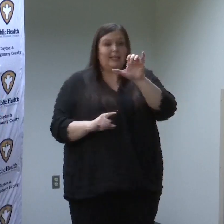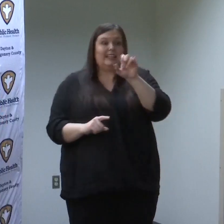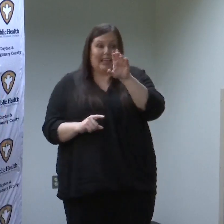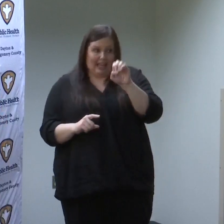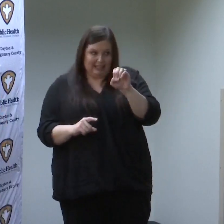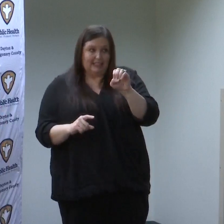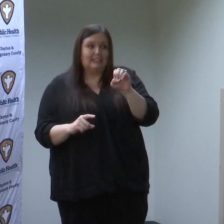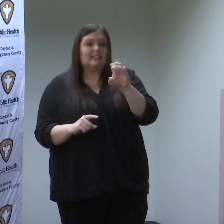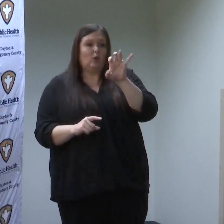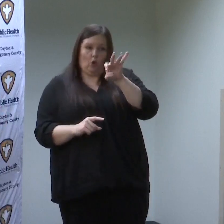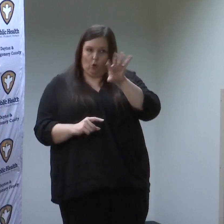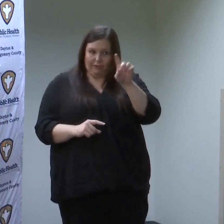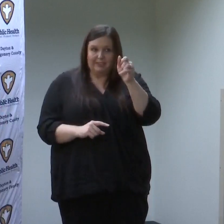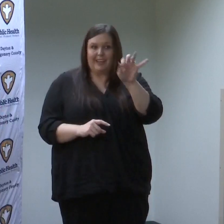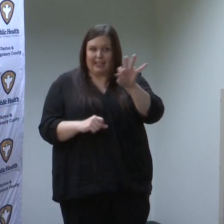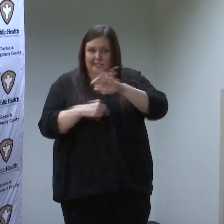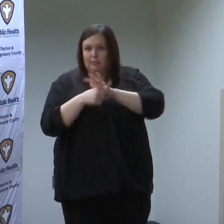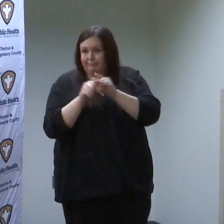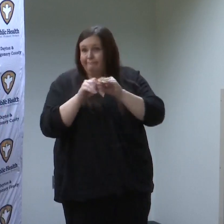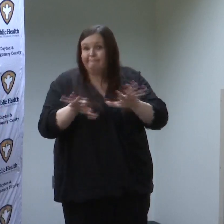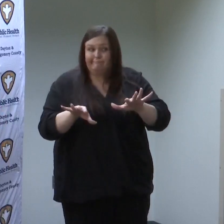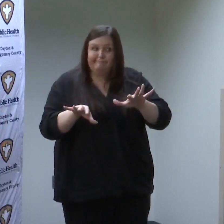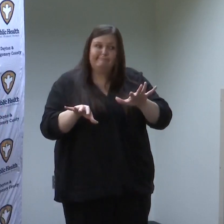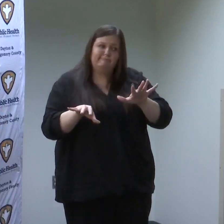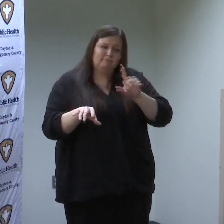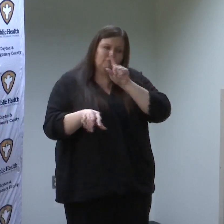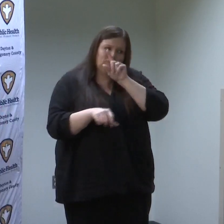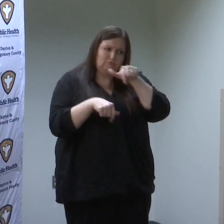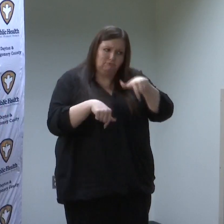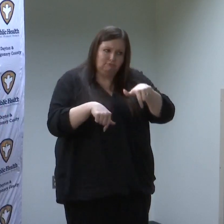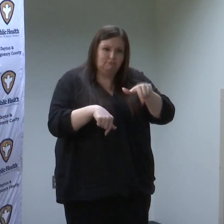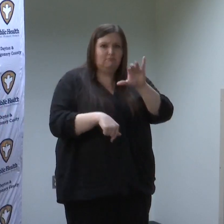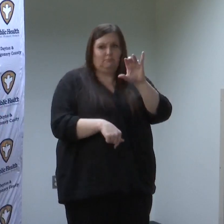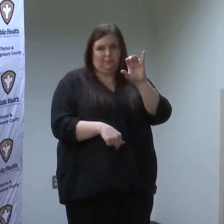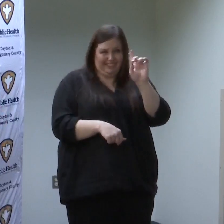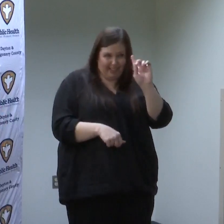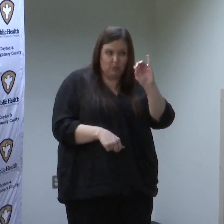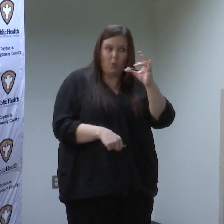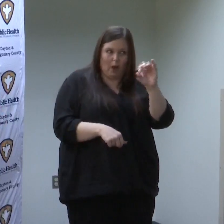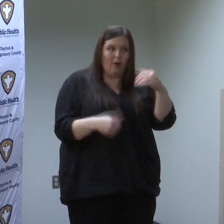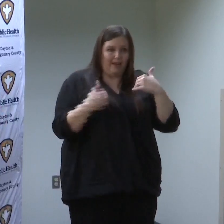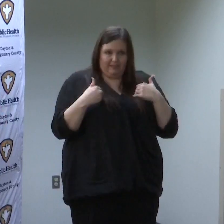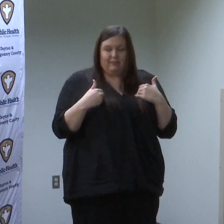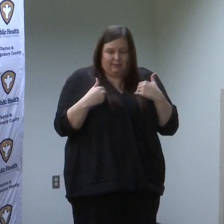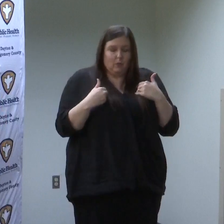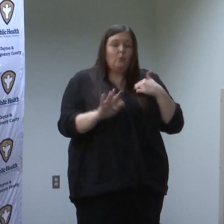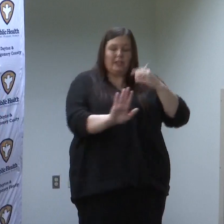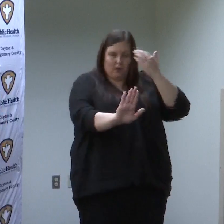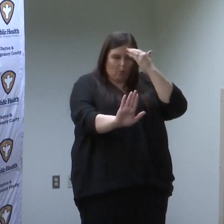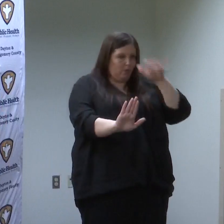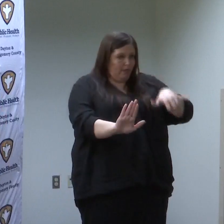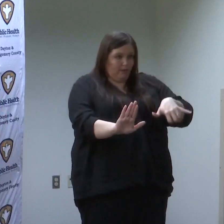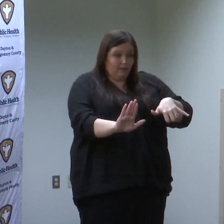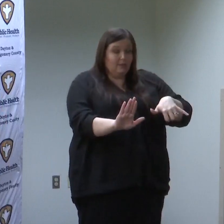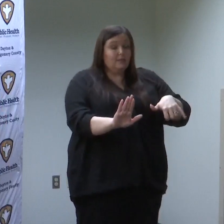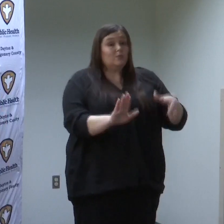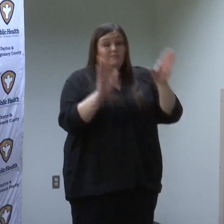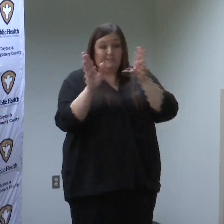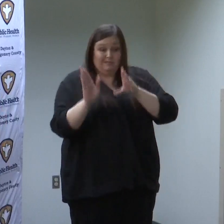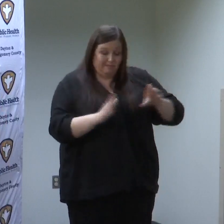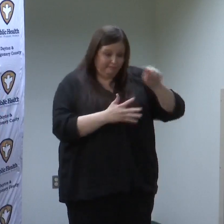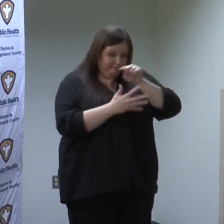of coronavirus 19 infection in our community. We understand that, and the strategies we're